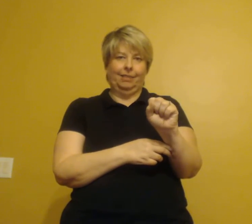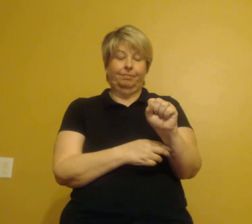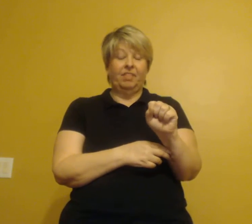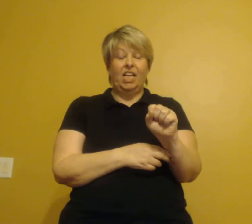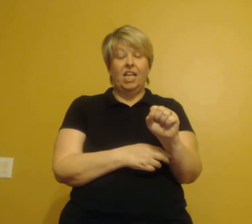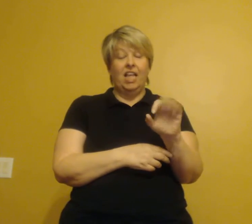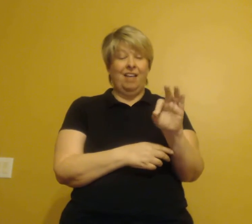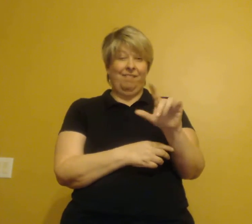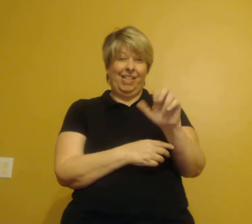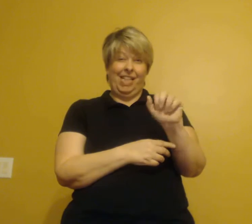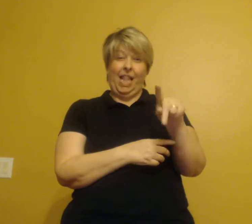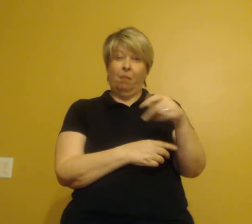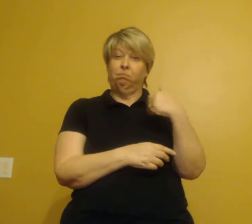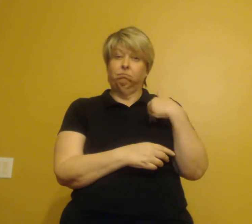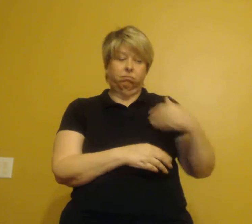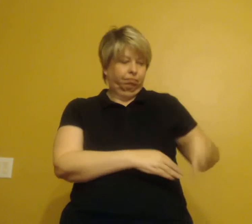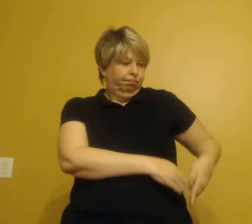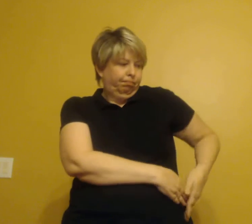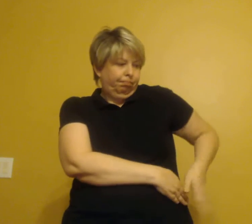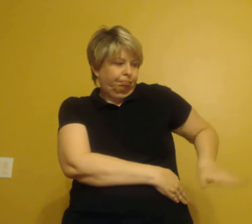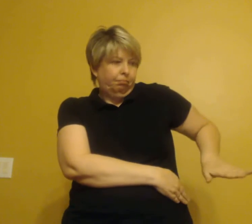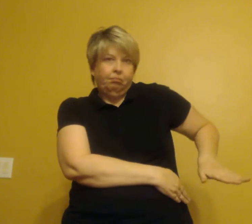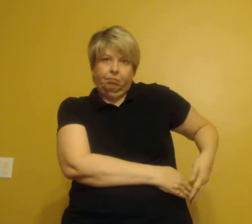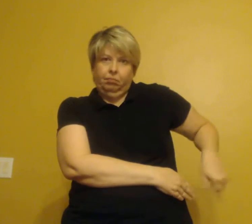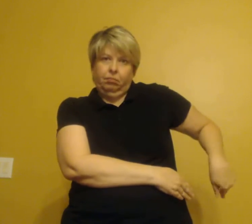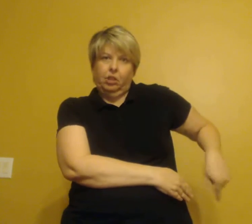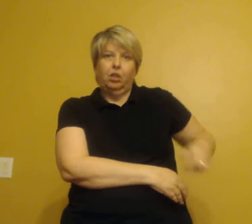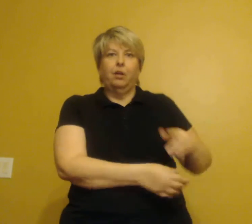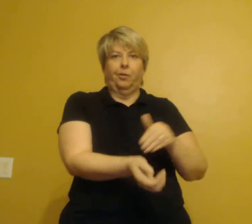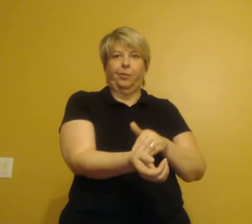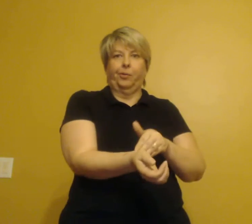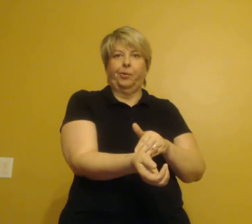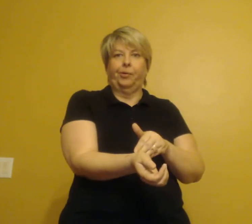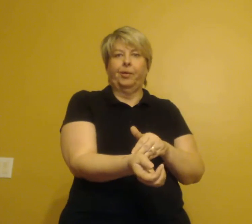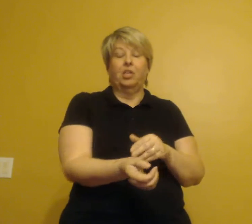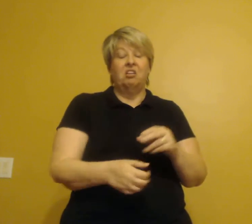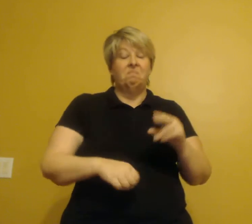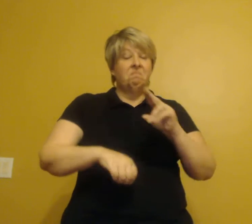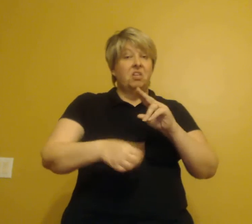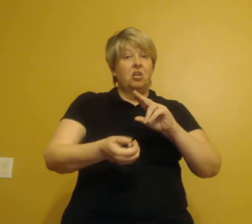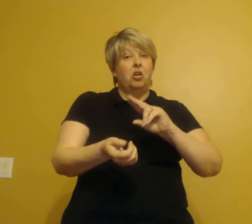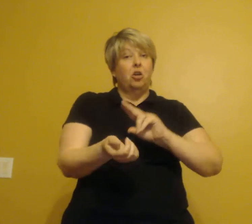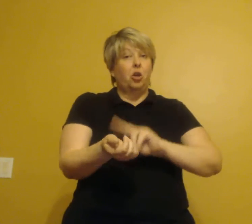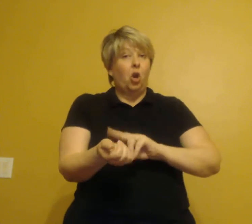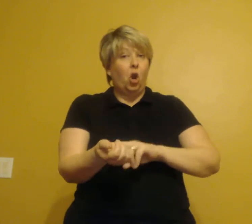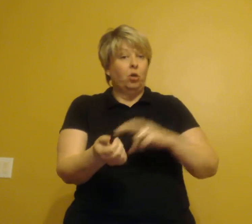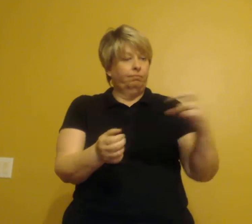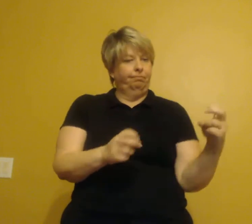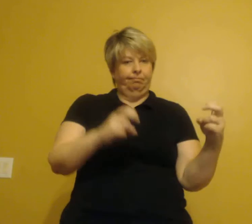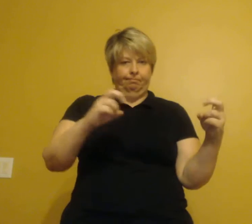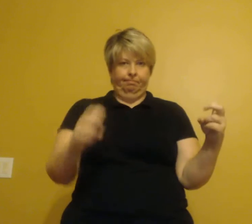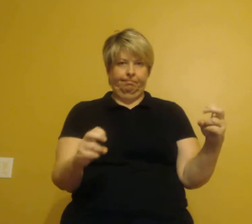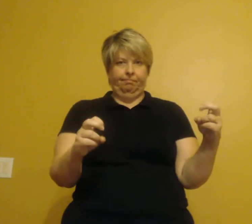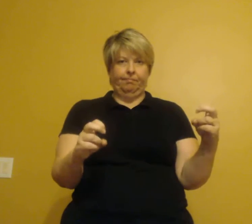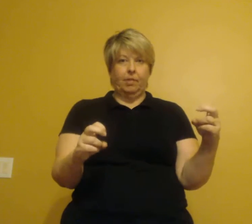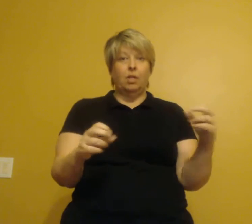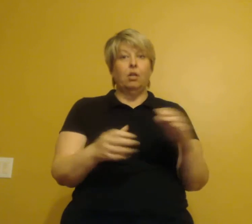is facing the physician. The patient is covered up. The nurse is on the opposite side. So it's actually